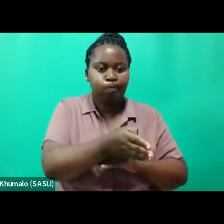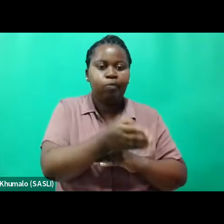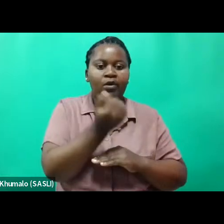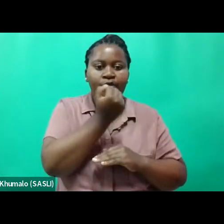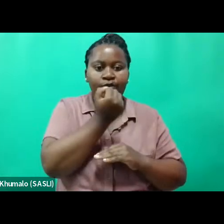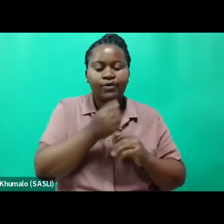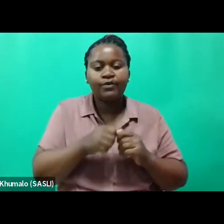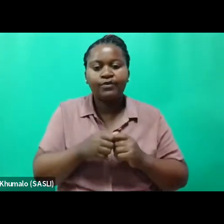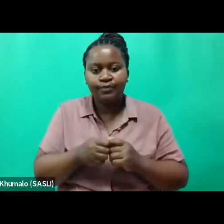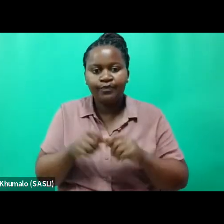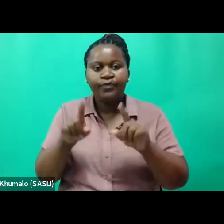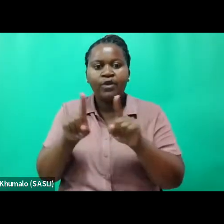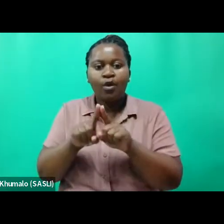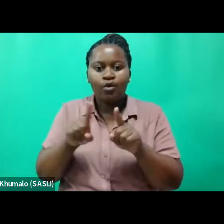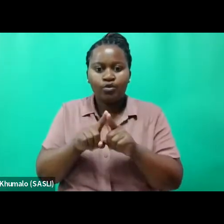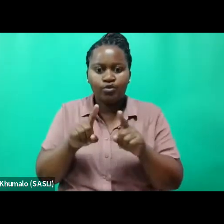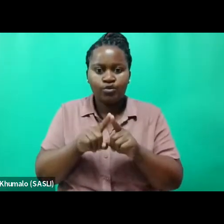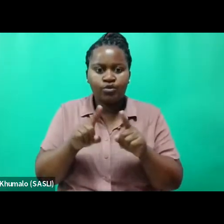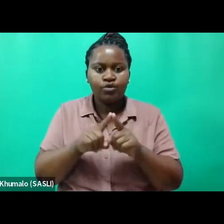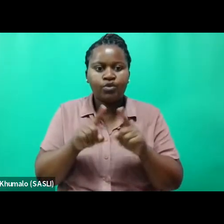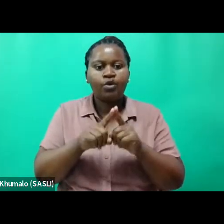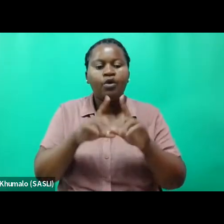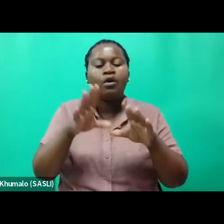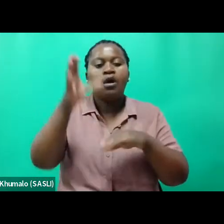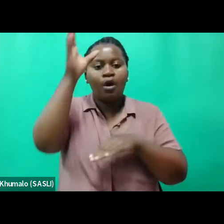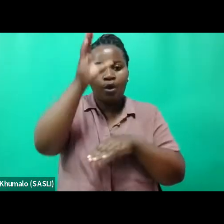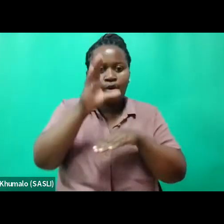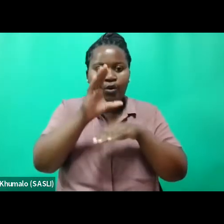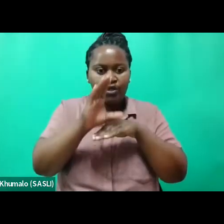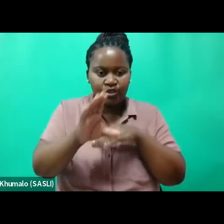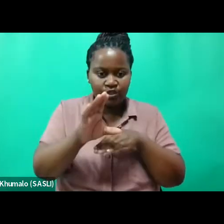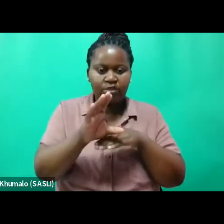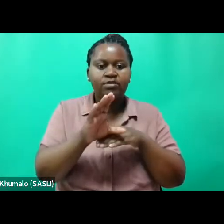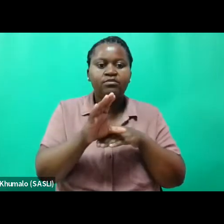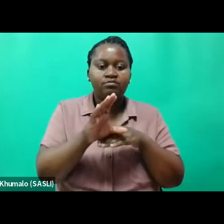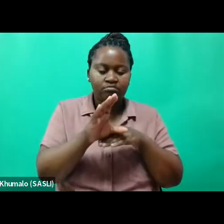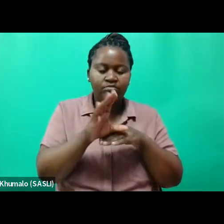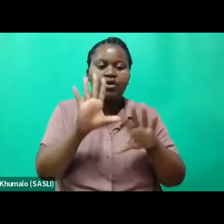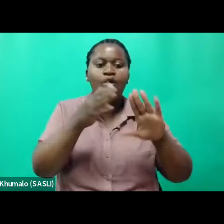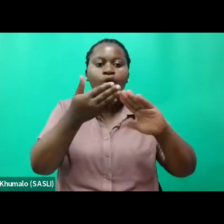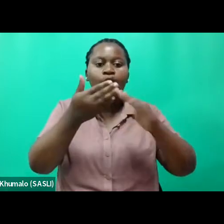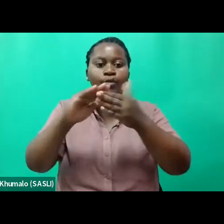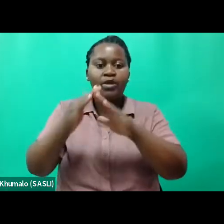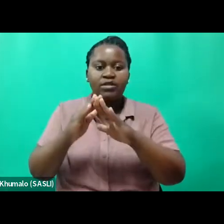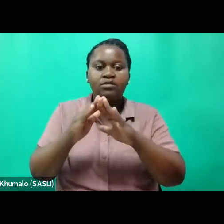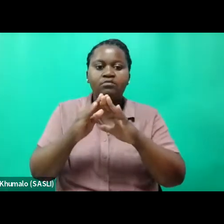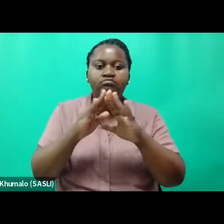the entire community, college community could be sensitized on